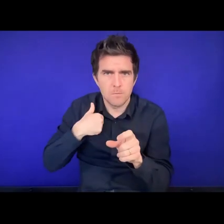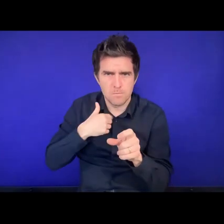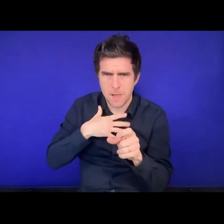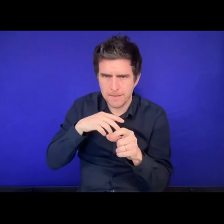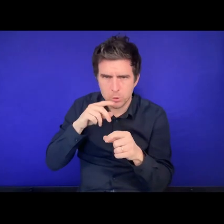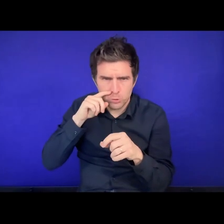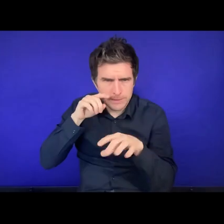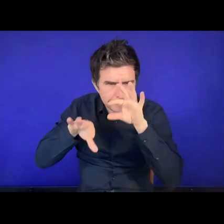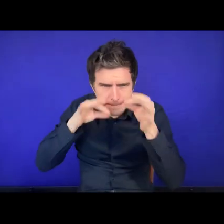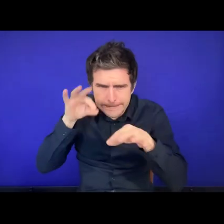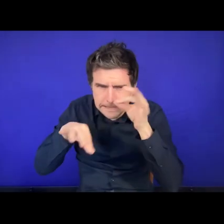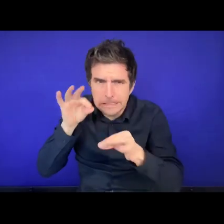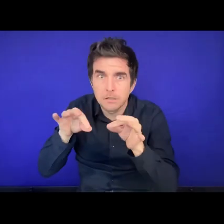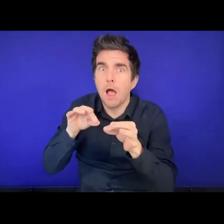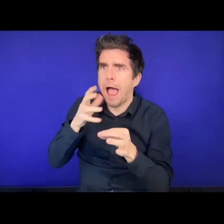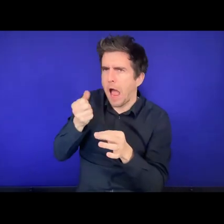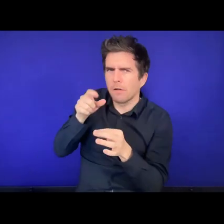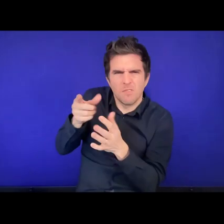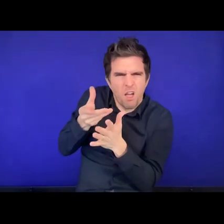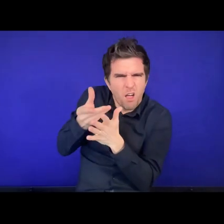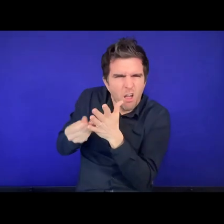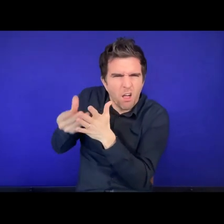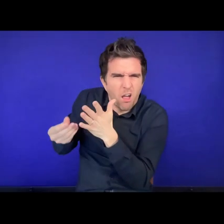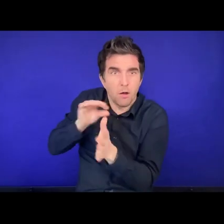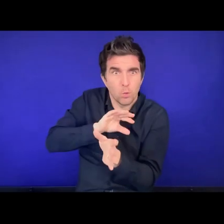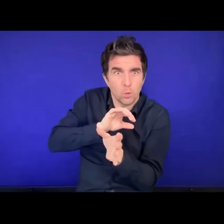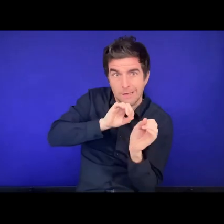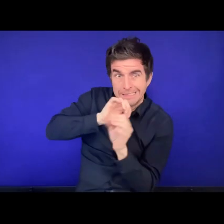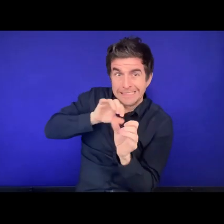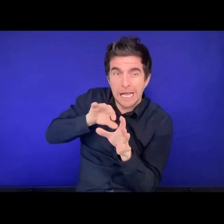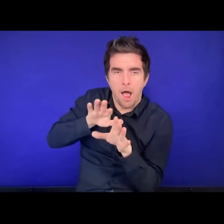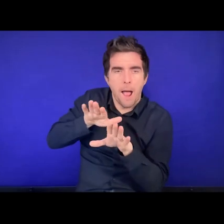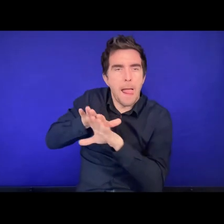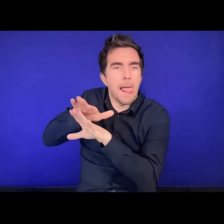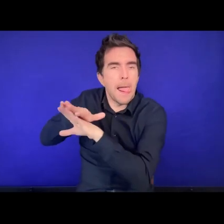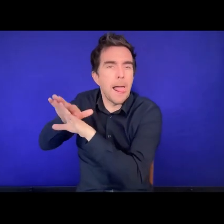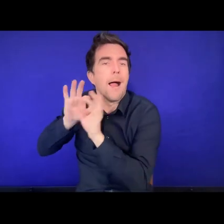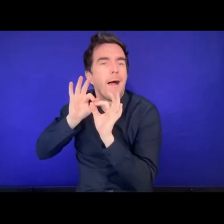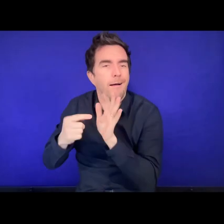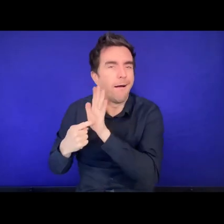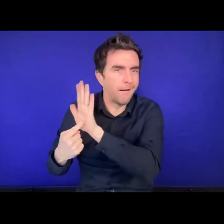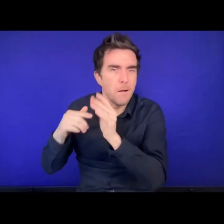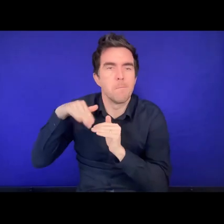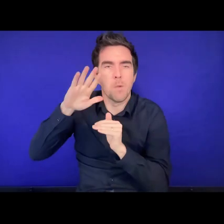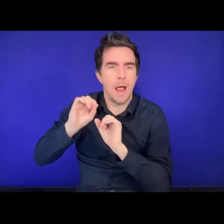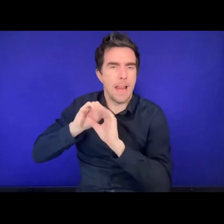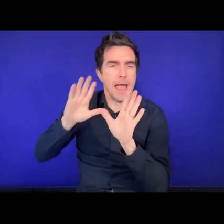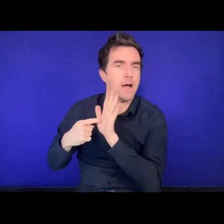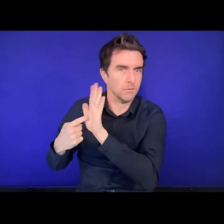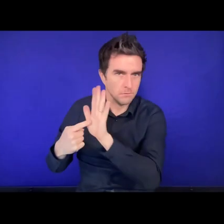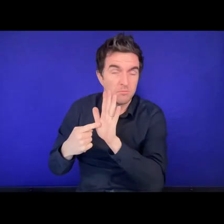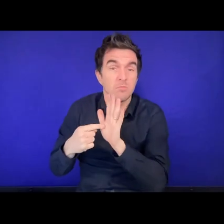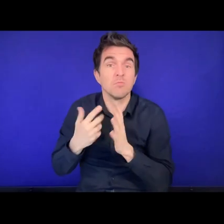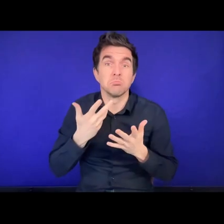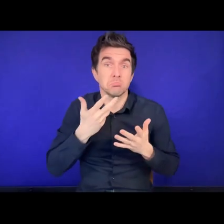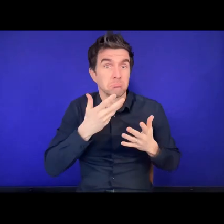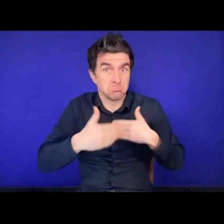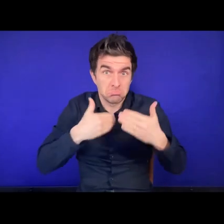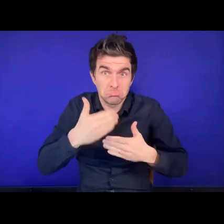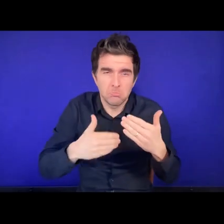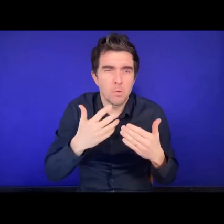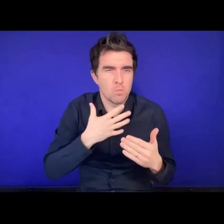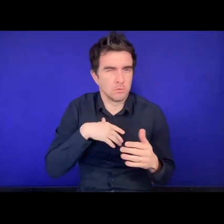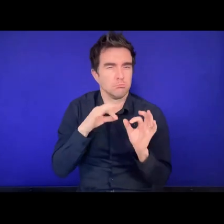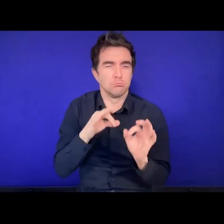that organizations, representative communities and organizations are part of the process from the very beginning, not as a token,